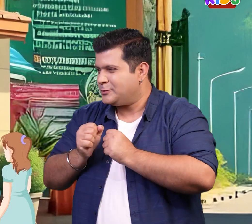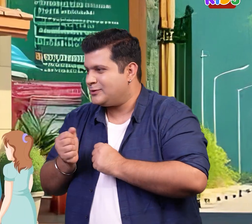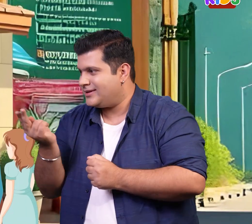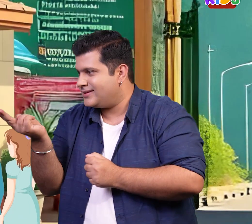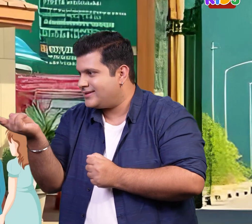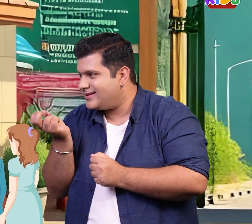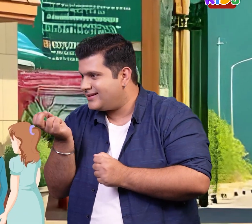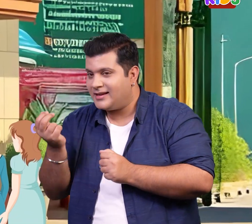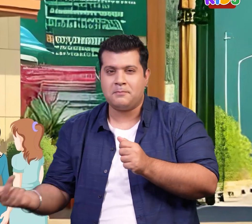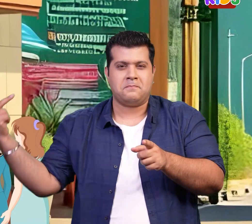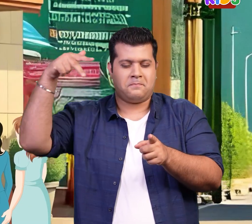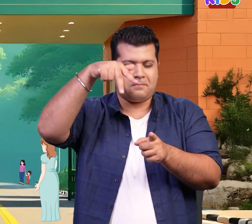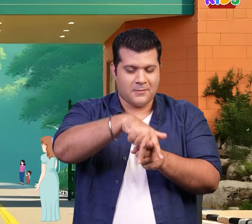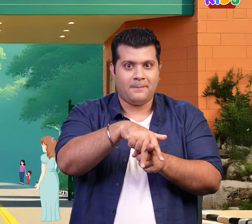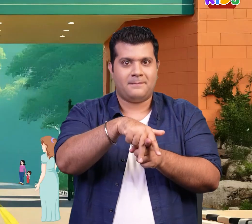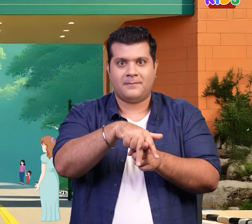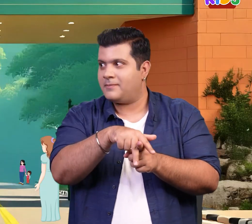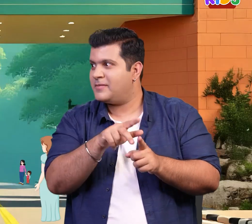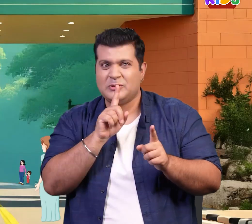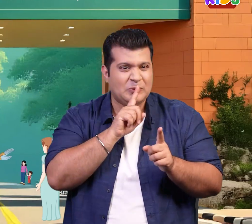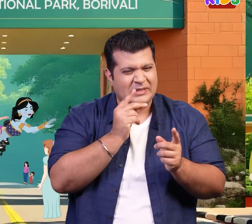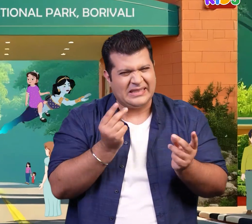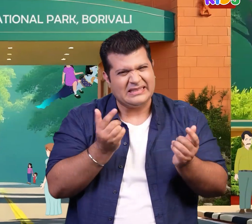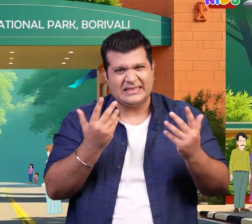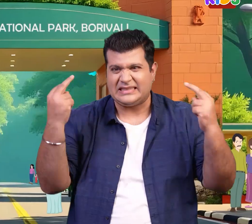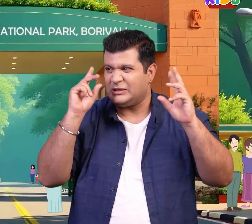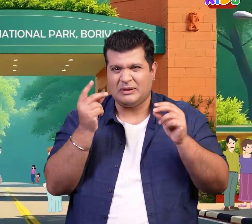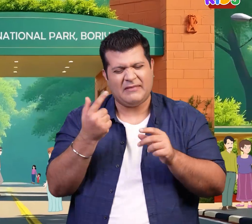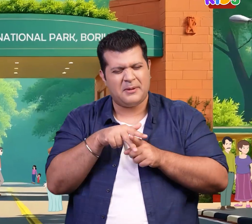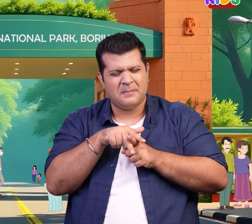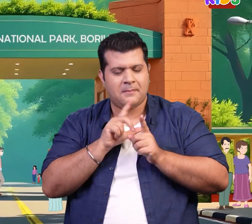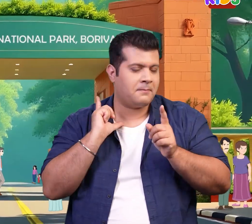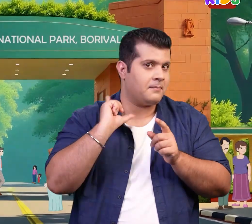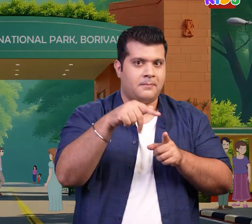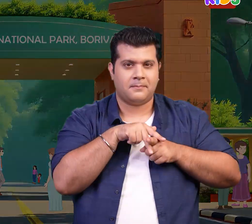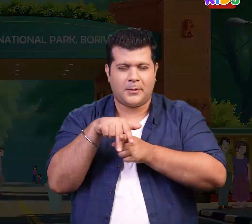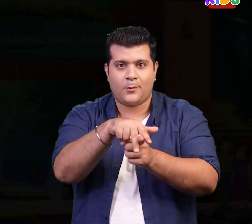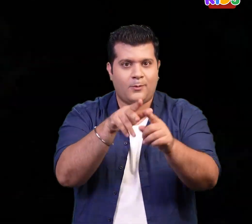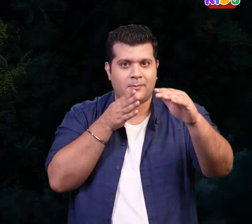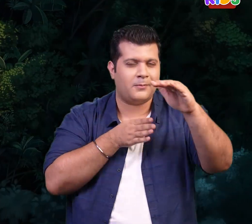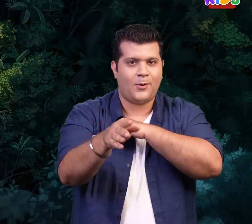down quickly and runs to buy a ticket. They zip off before anybody can see them.